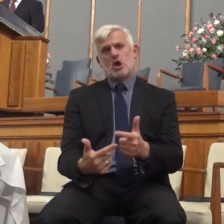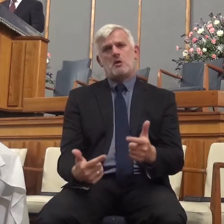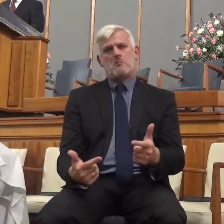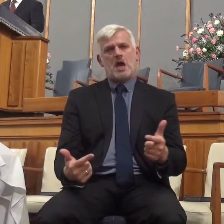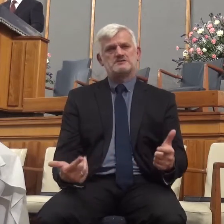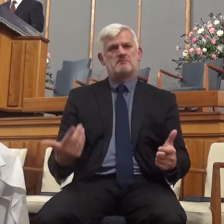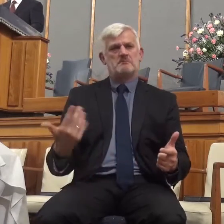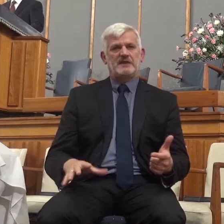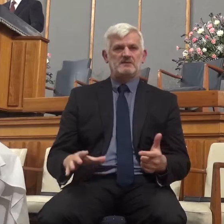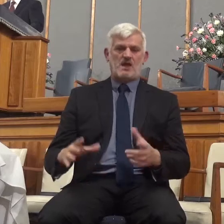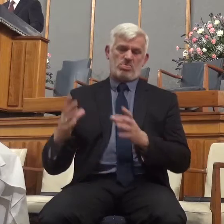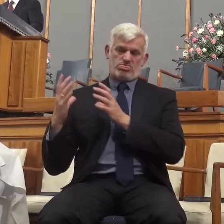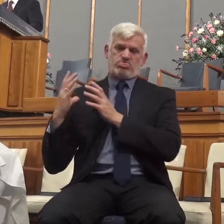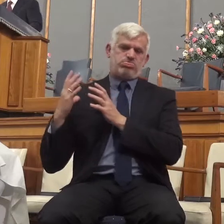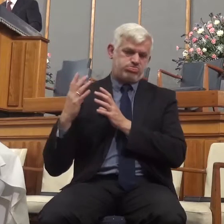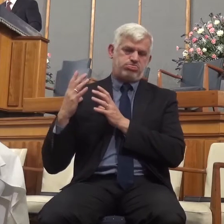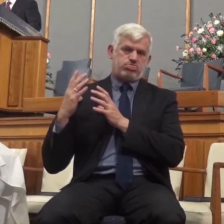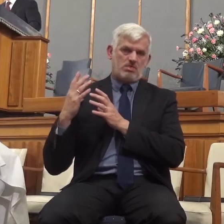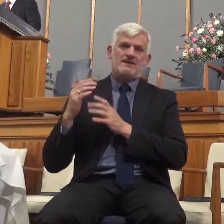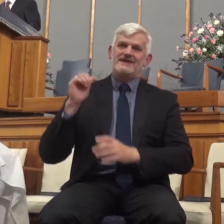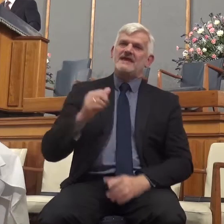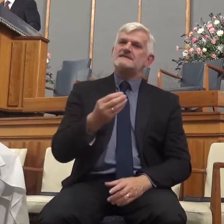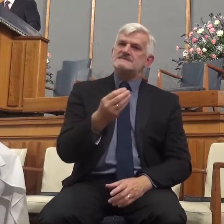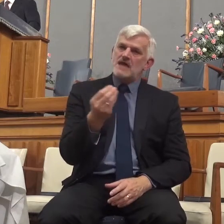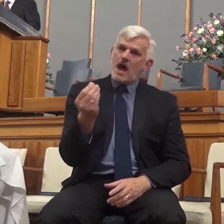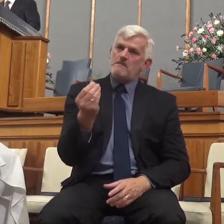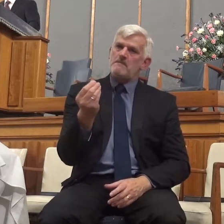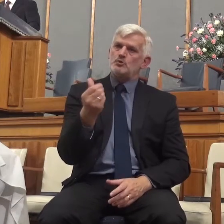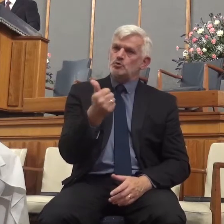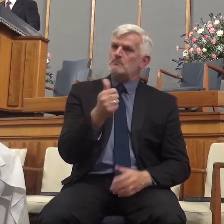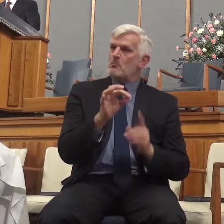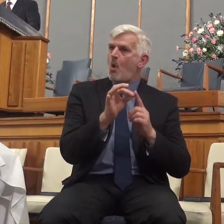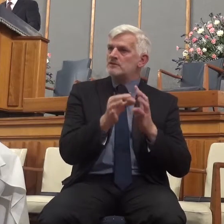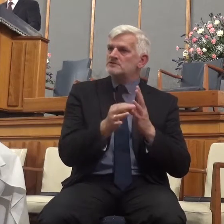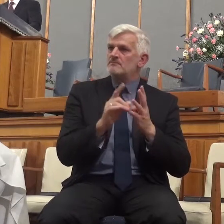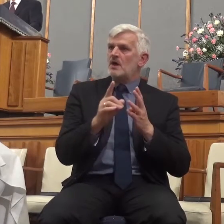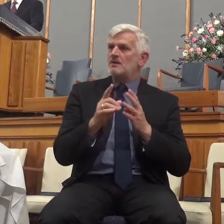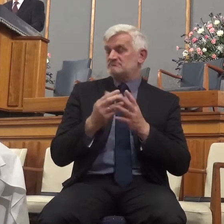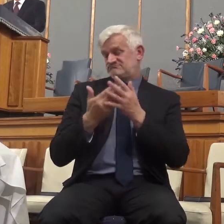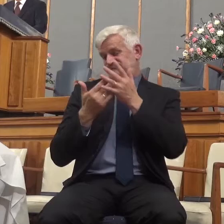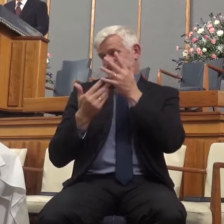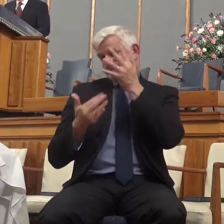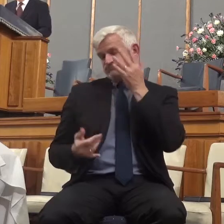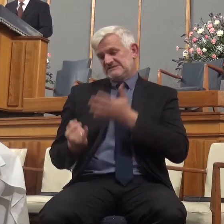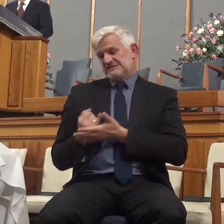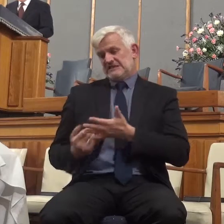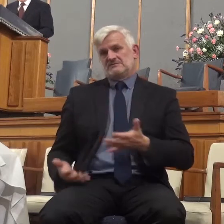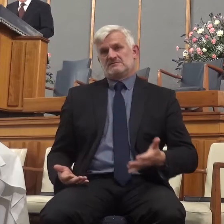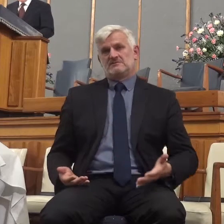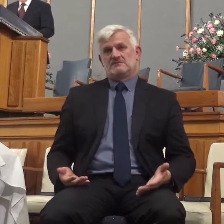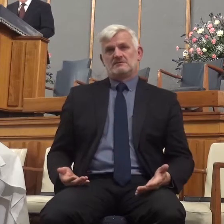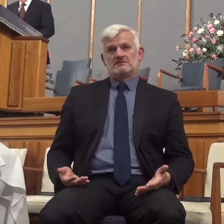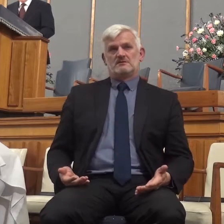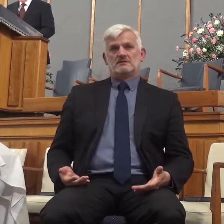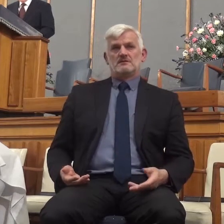that I've shown are so outweighed by all that is wrong. And he pities people